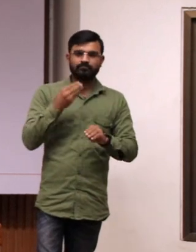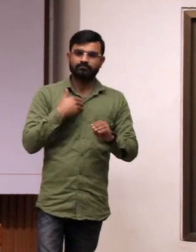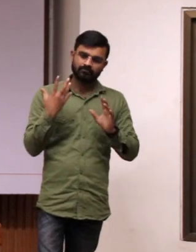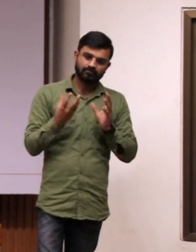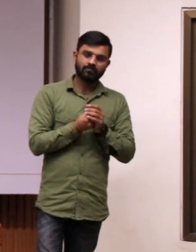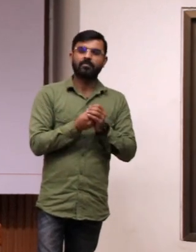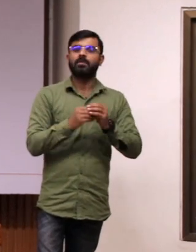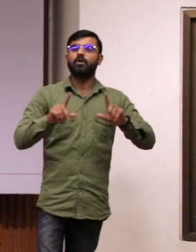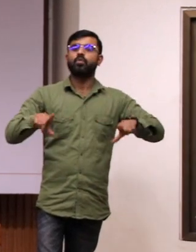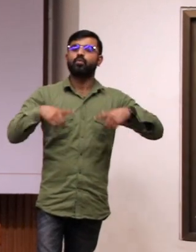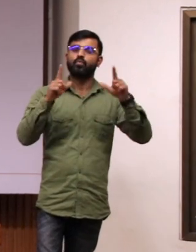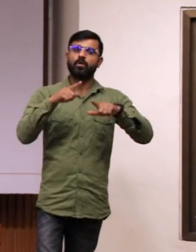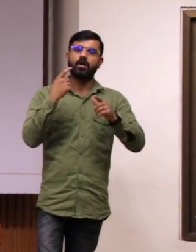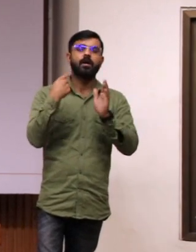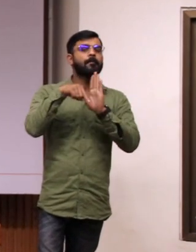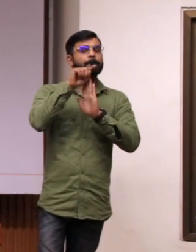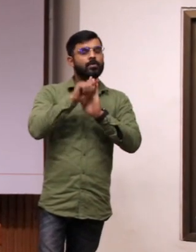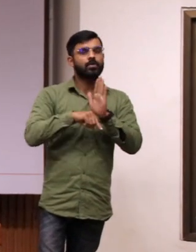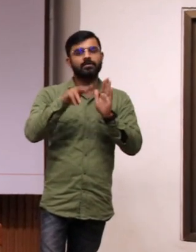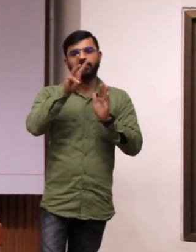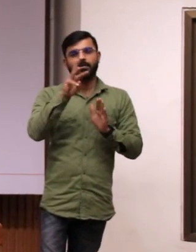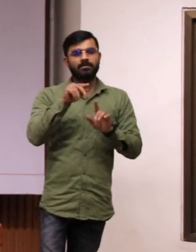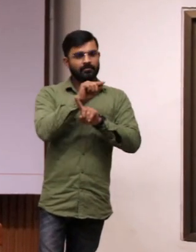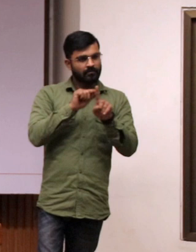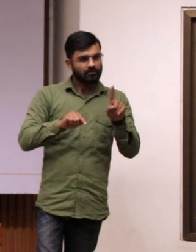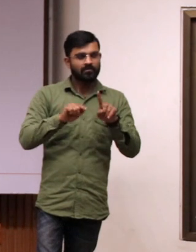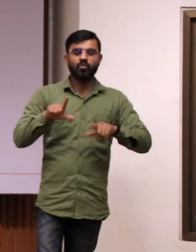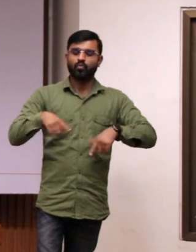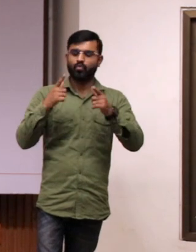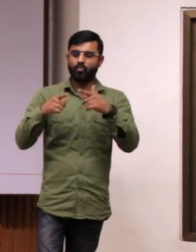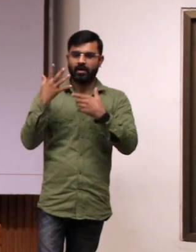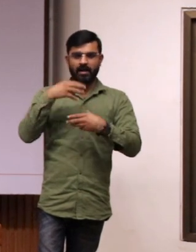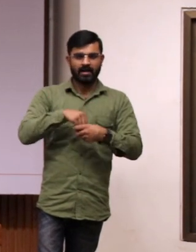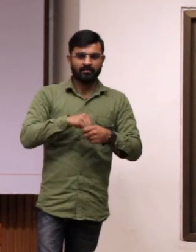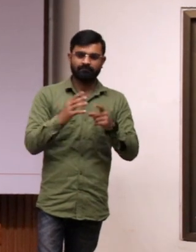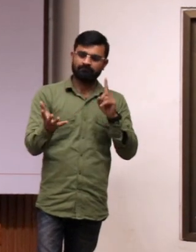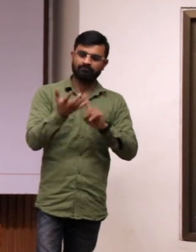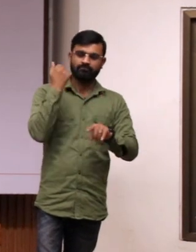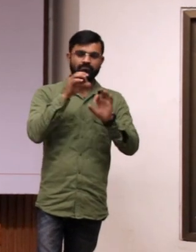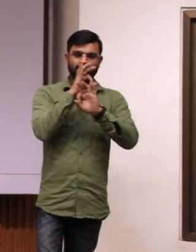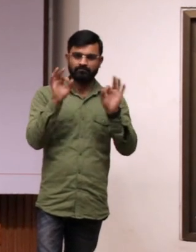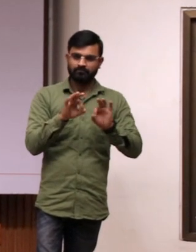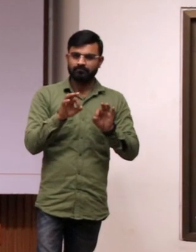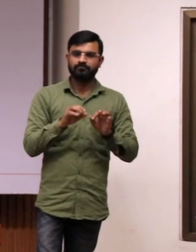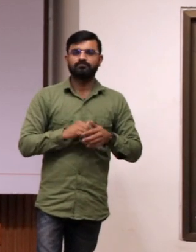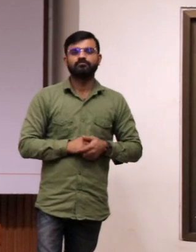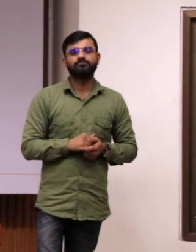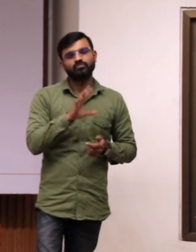our forest policy which says 33% forest. Nowhere we are going to go achieve that. That's okay. Very clear.